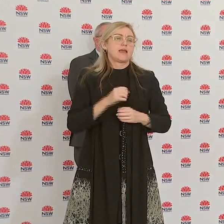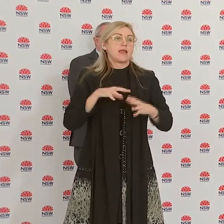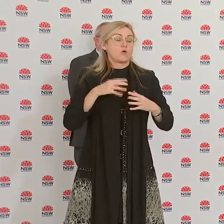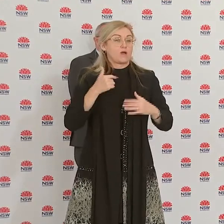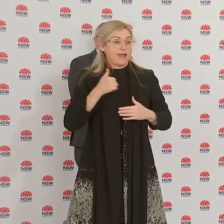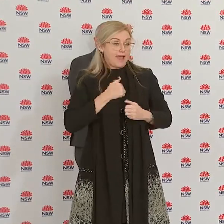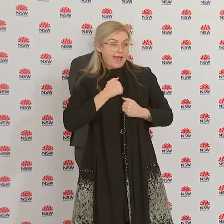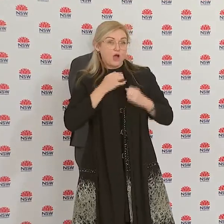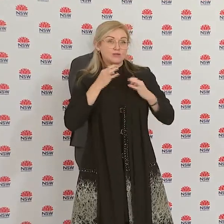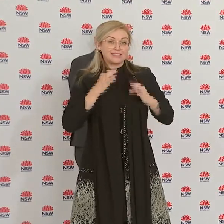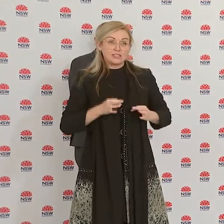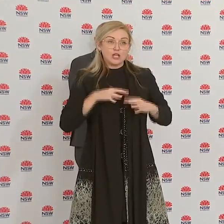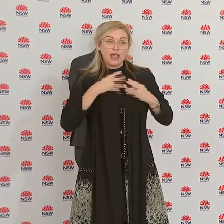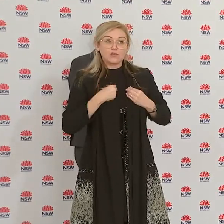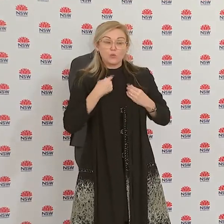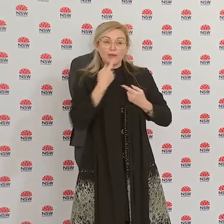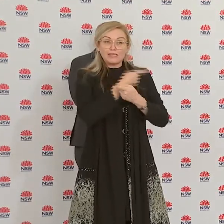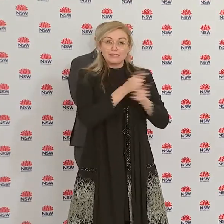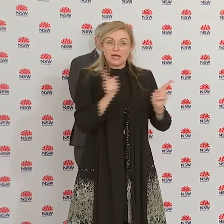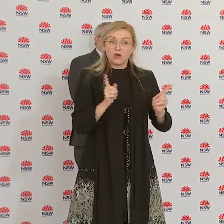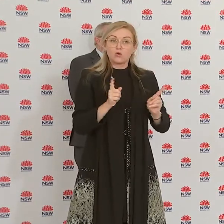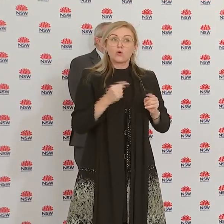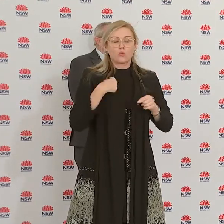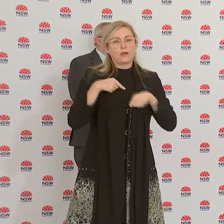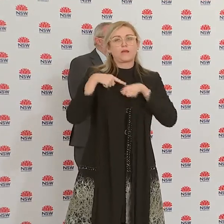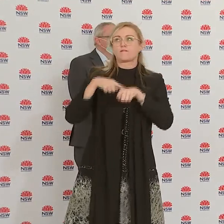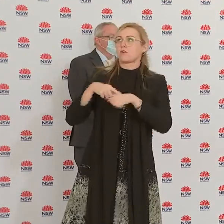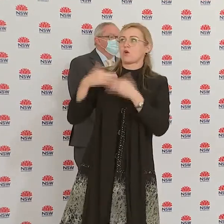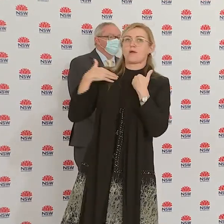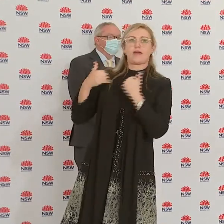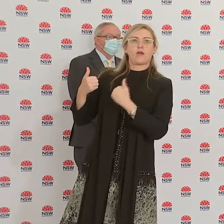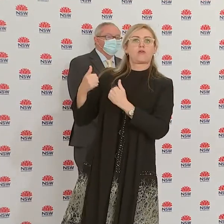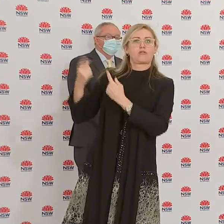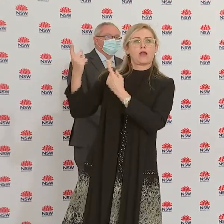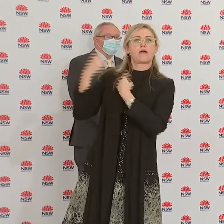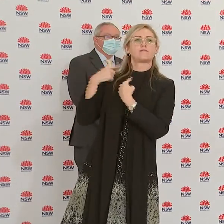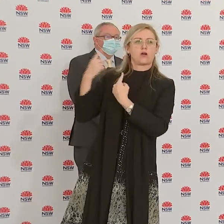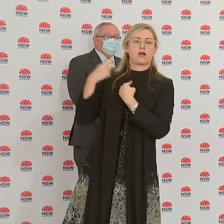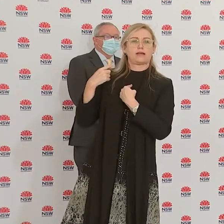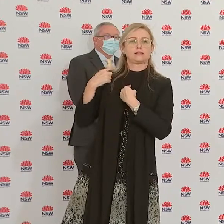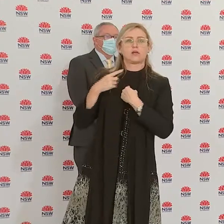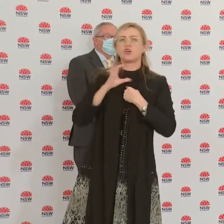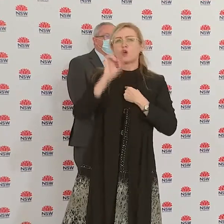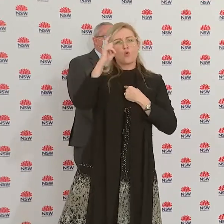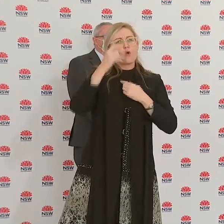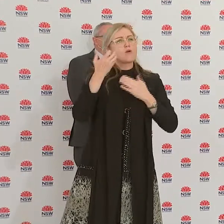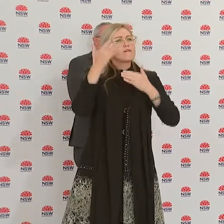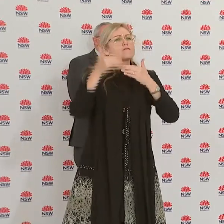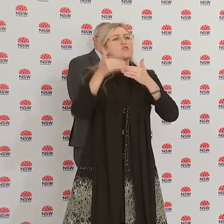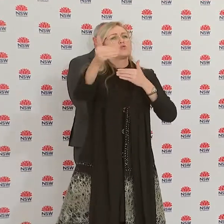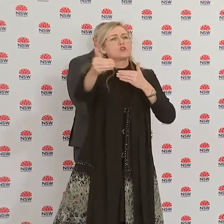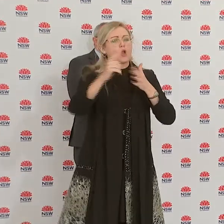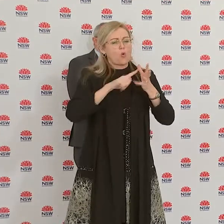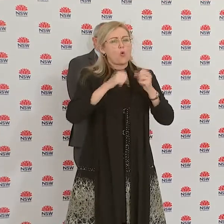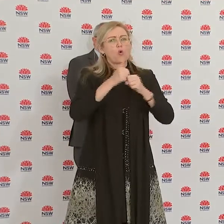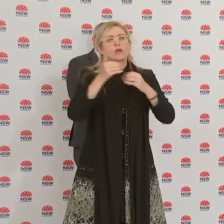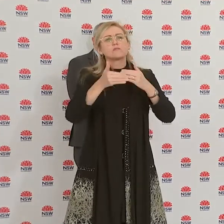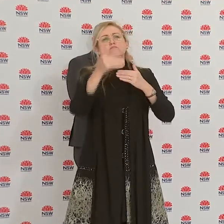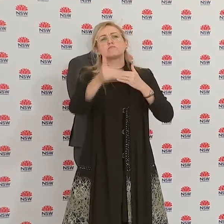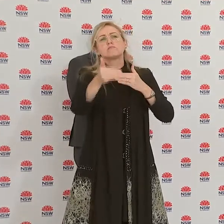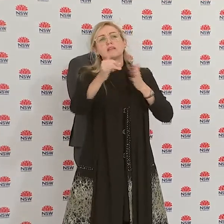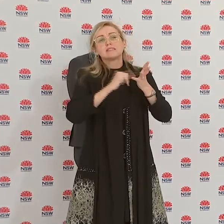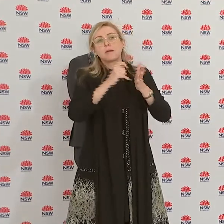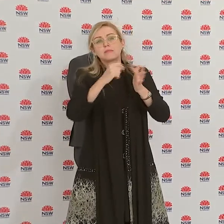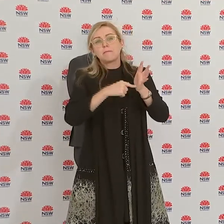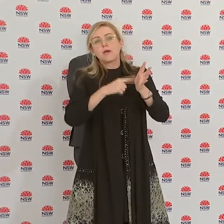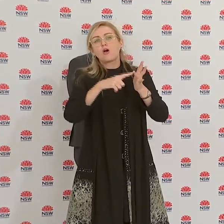on the health advice. I don't want people feeling concerned beyond August as to what life might look like until we get closer to that time.